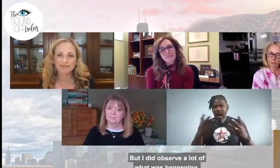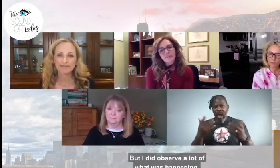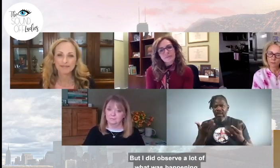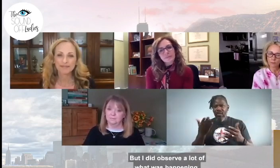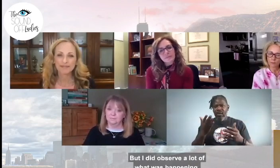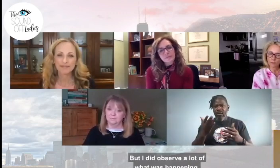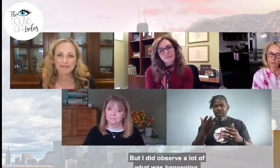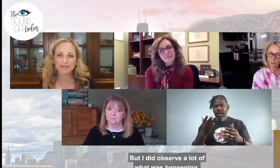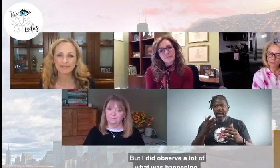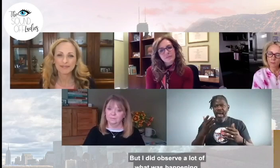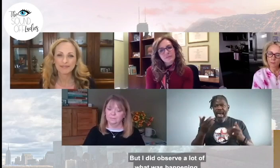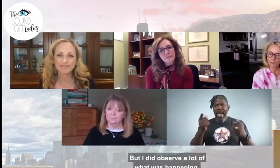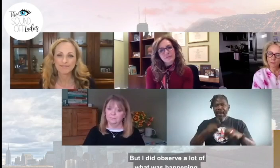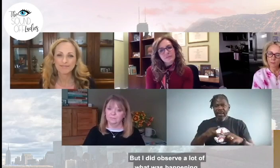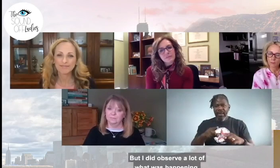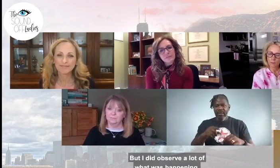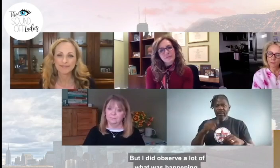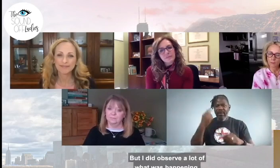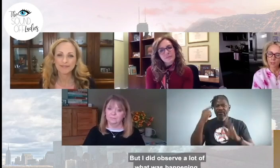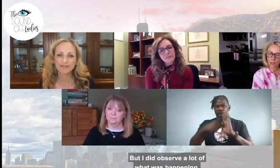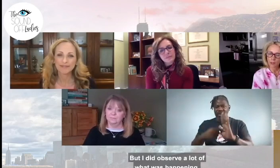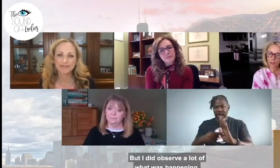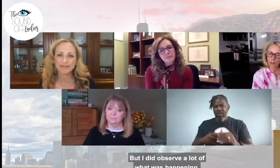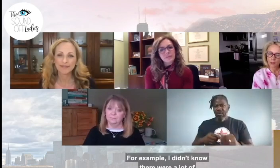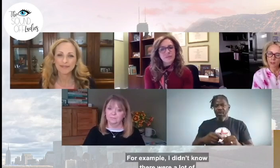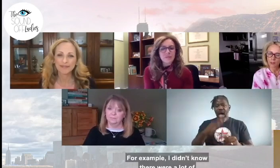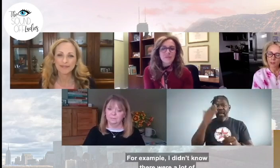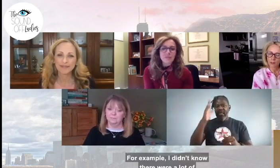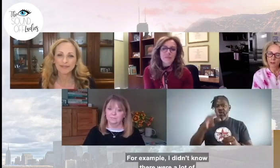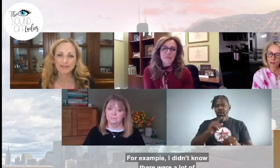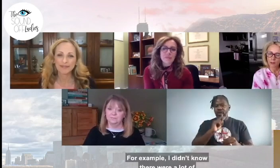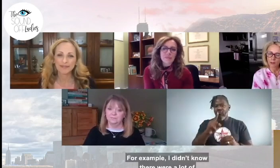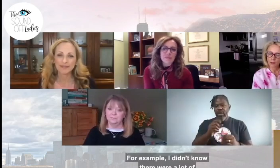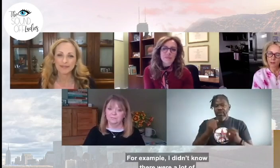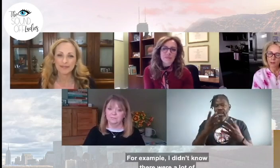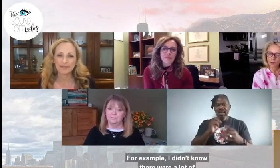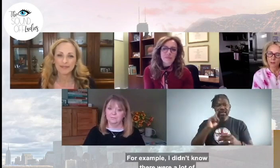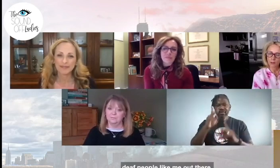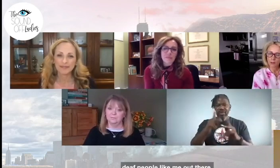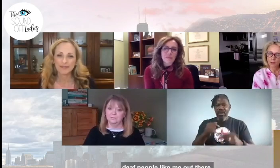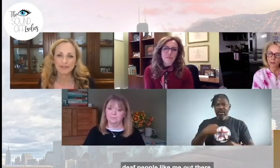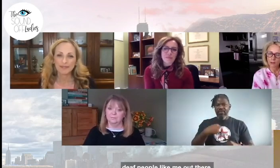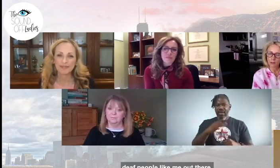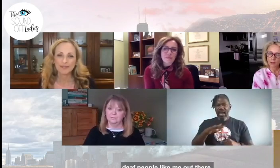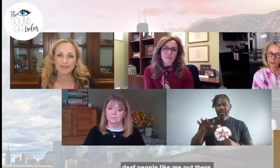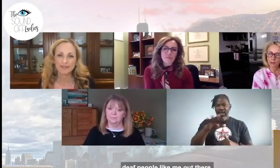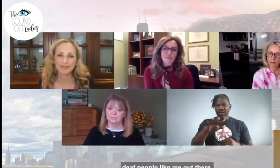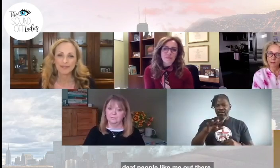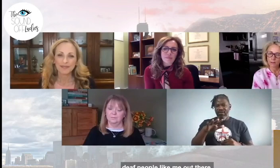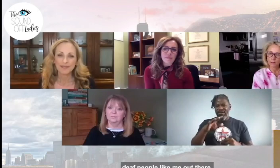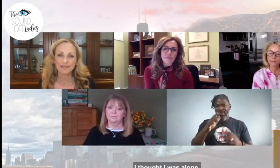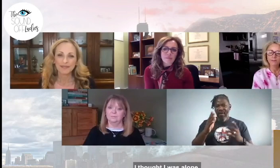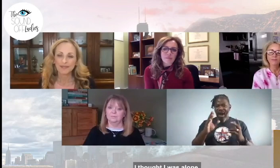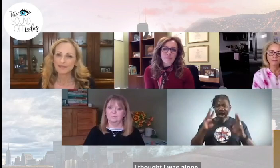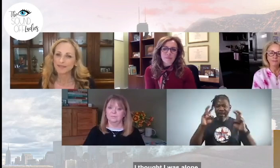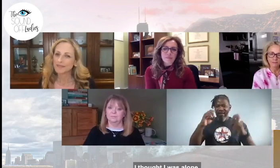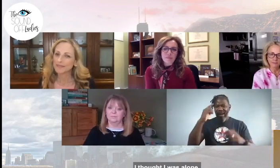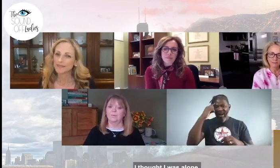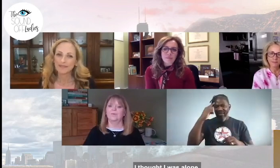but I did observe a lot about what was happening. For example, I didn't know I didn't know there's other deaf people like